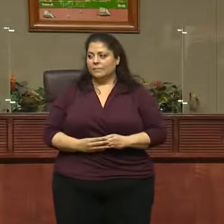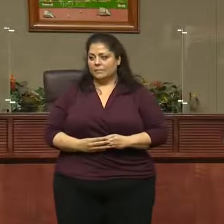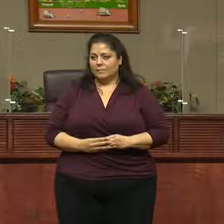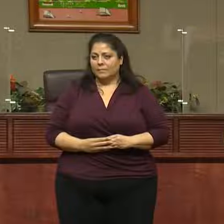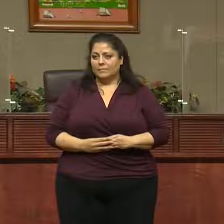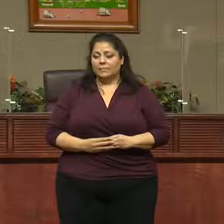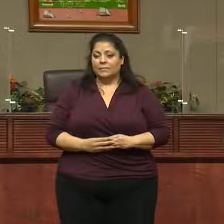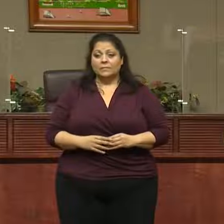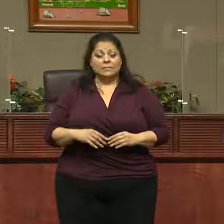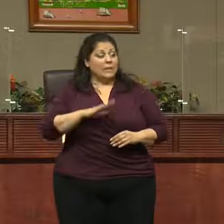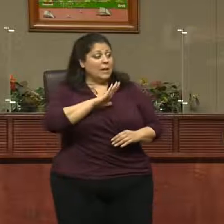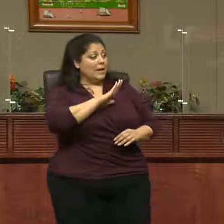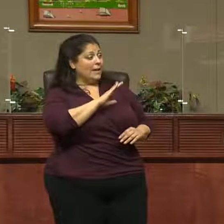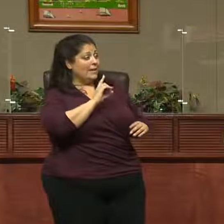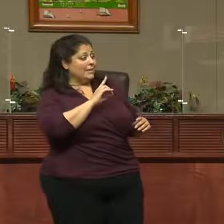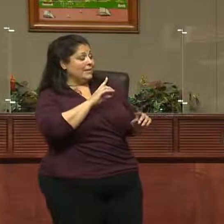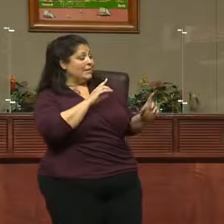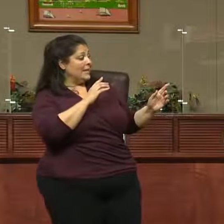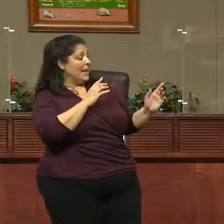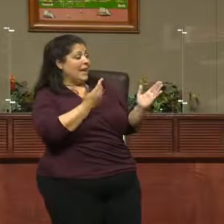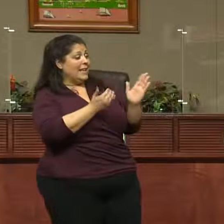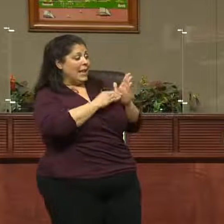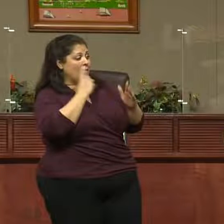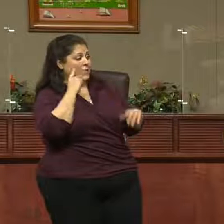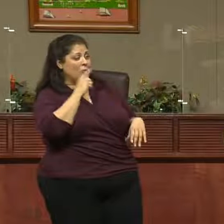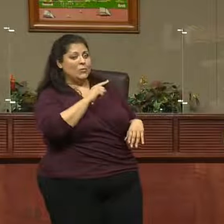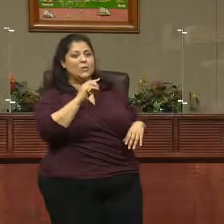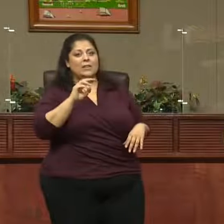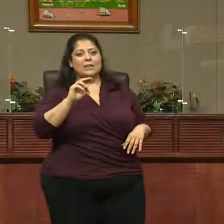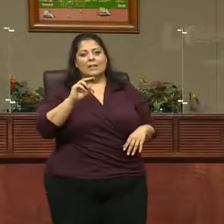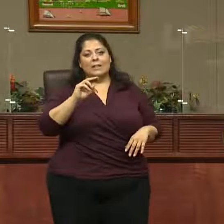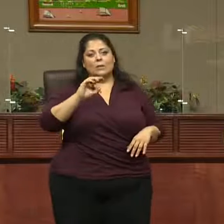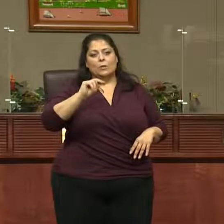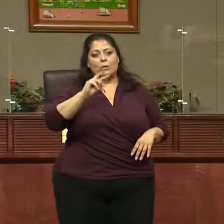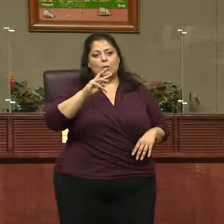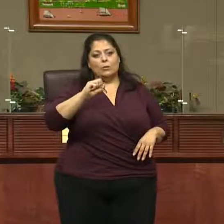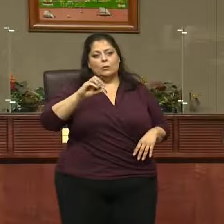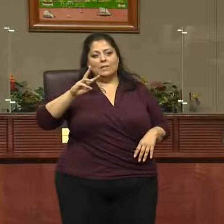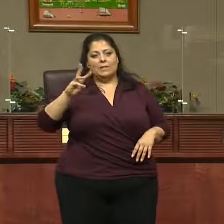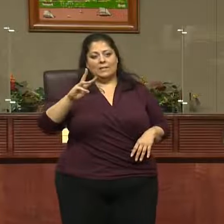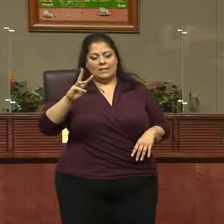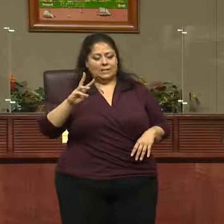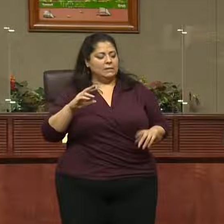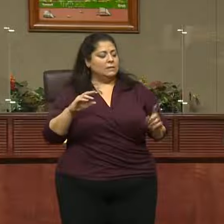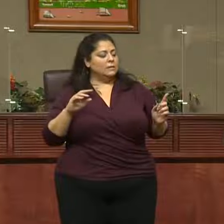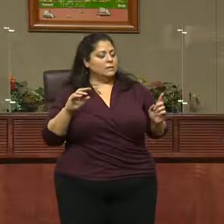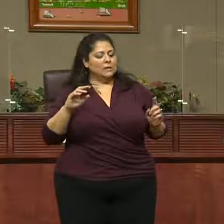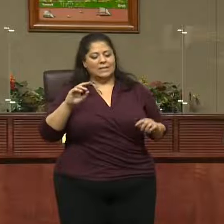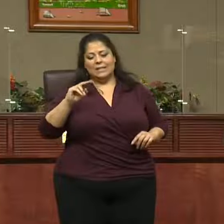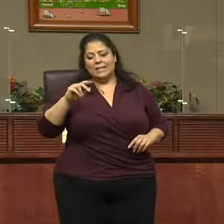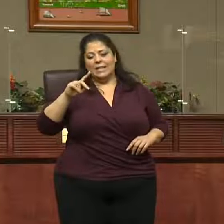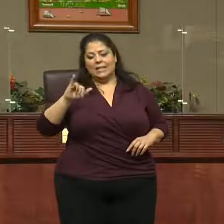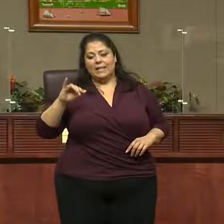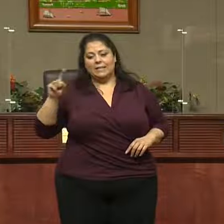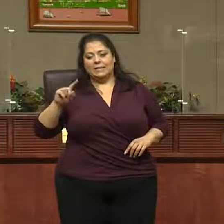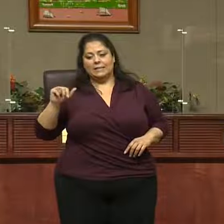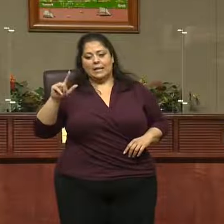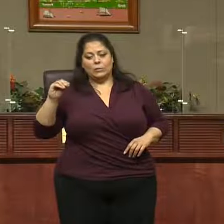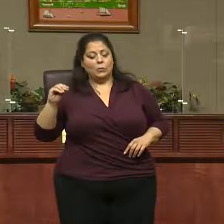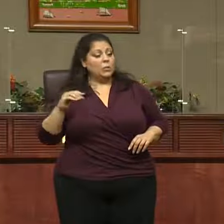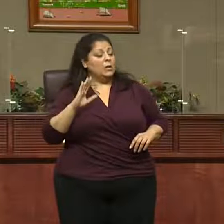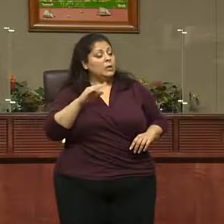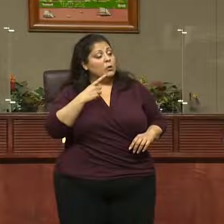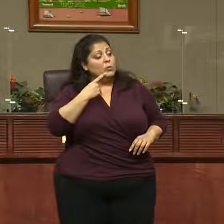Dr. Pino, don't go too far. The next question's for you. Nikki Zizaza with News 6. Mike, you mentioned that at